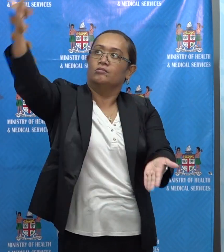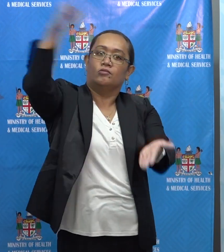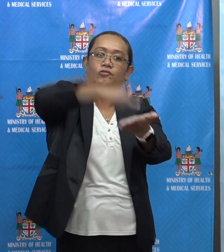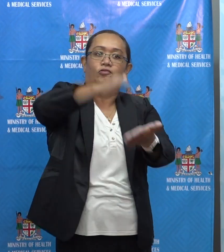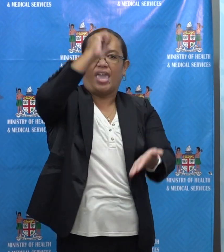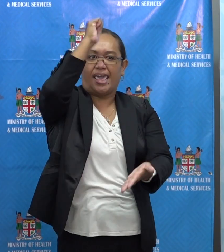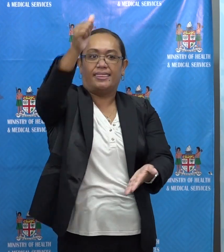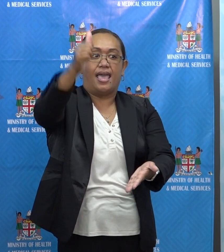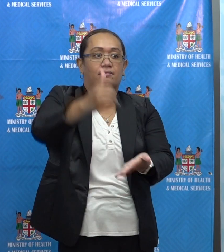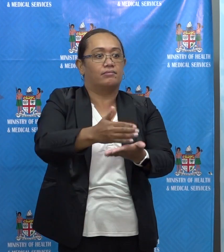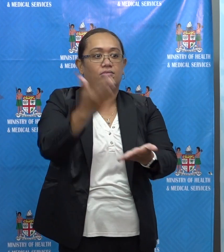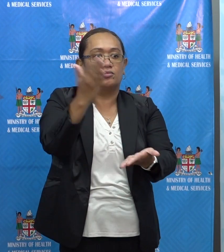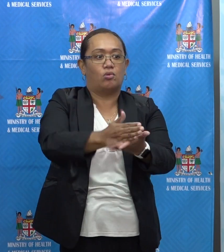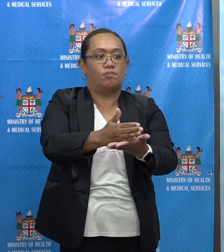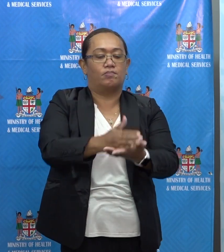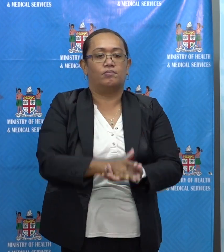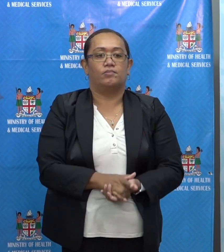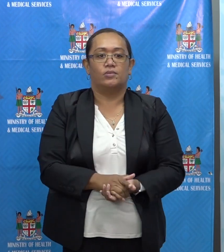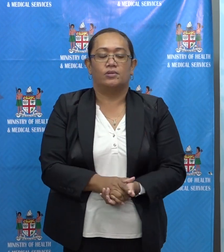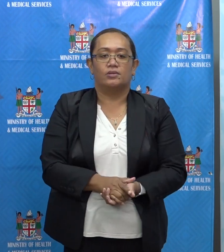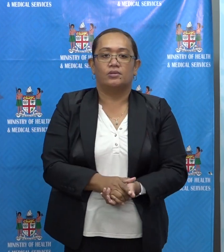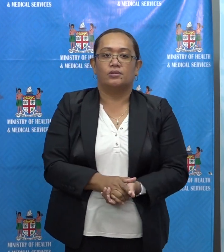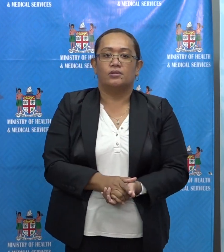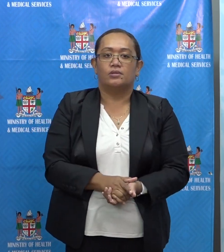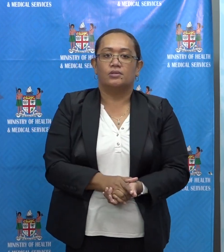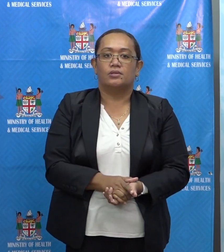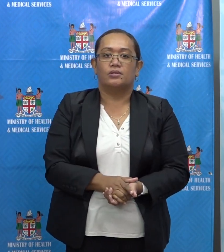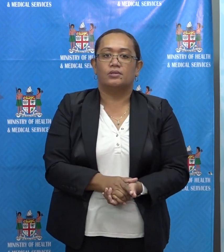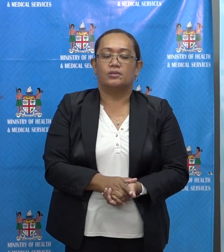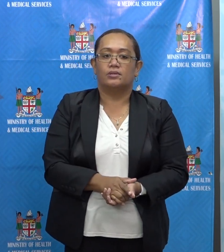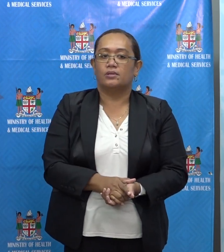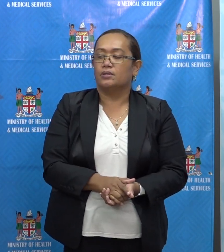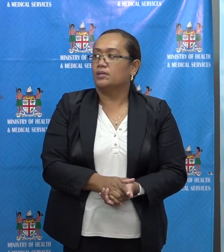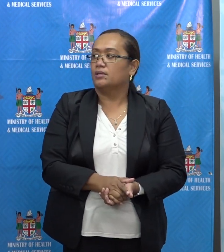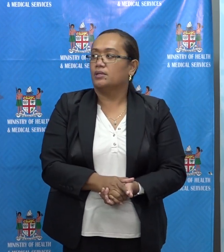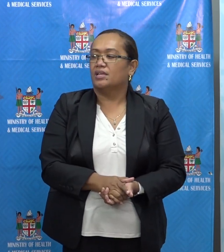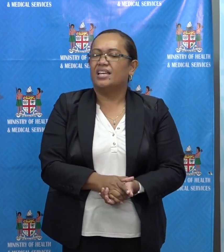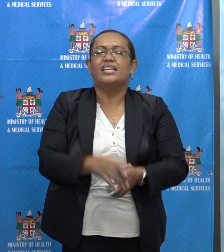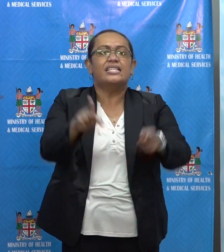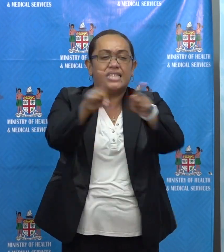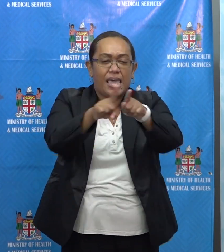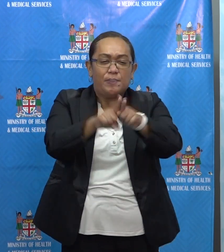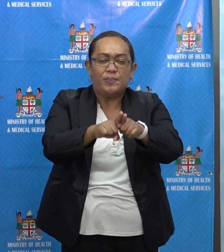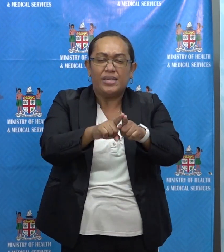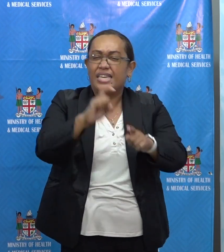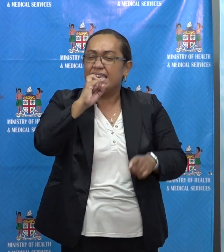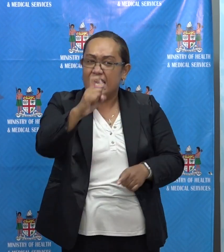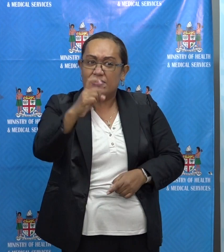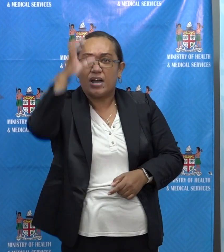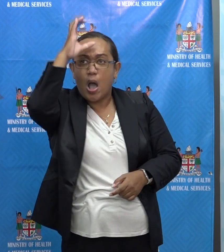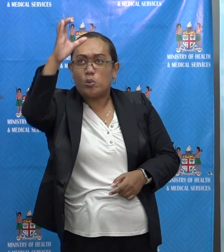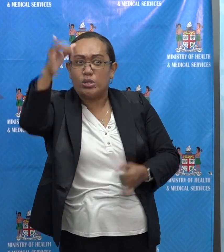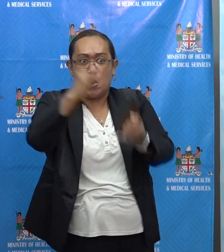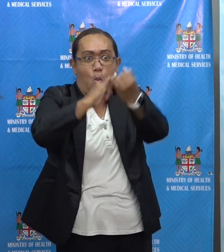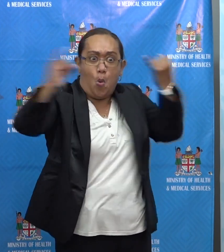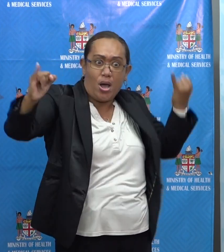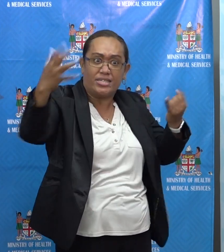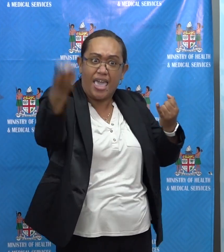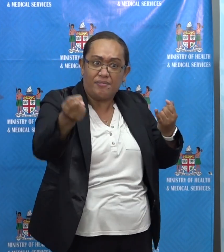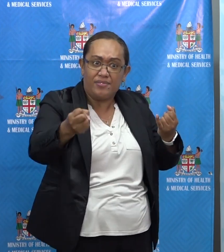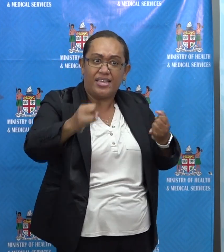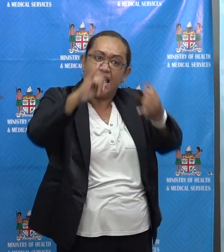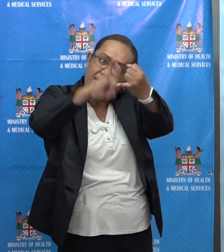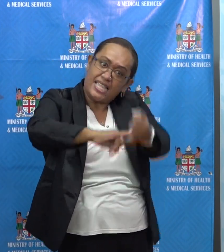These countries that are on the red zone, usually our strategy has been that whoever comes from those countries, like for example South